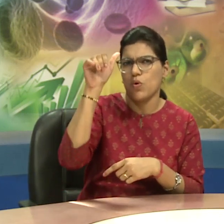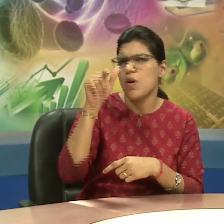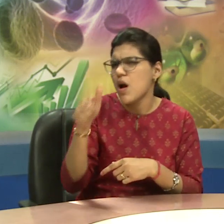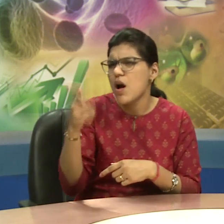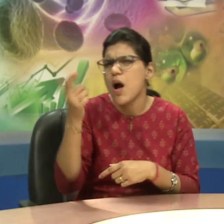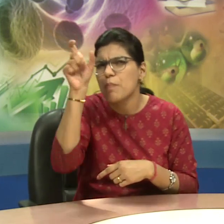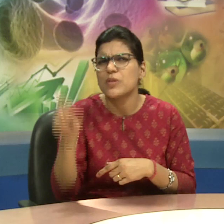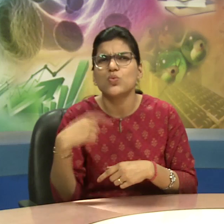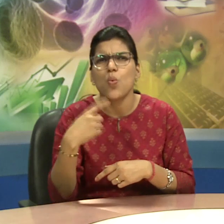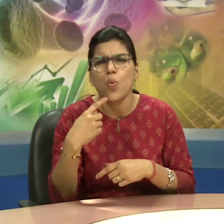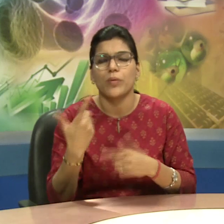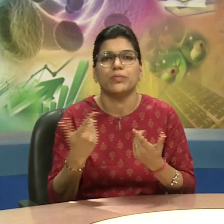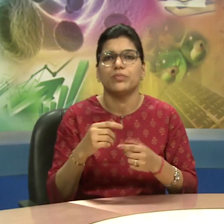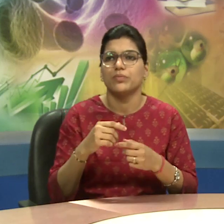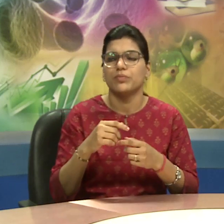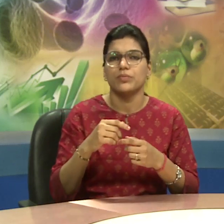himself, herself,